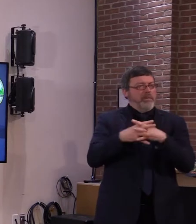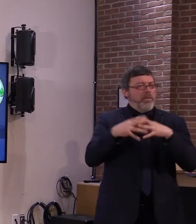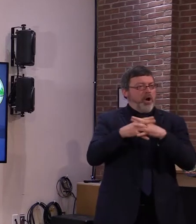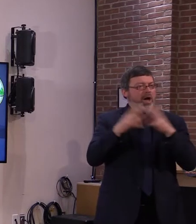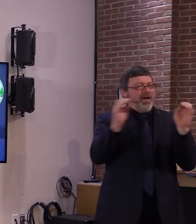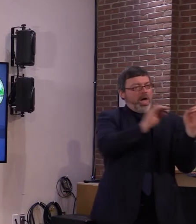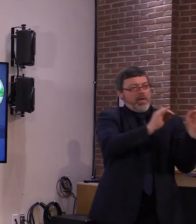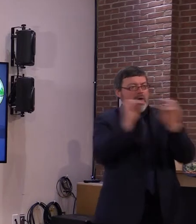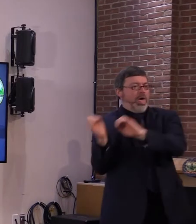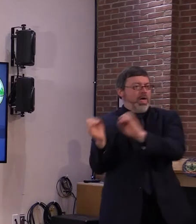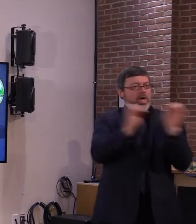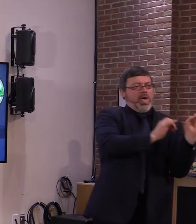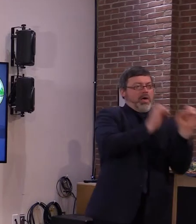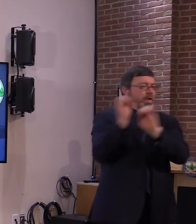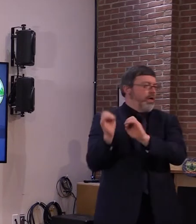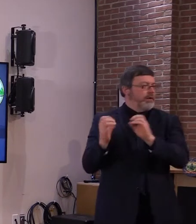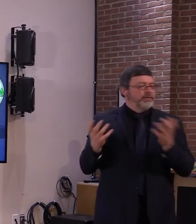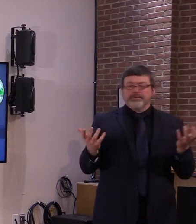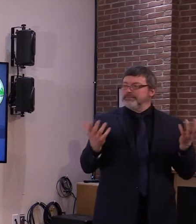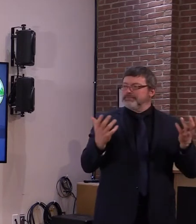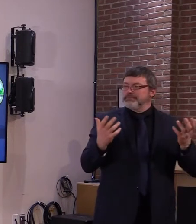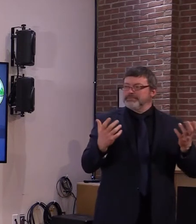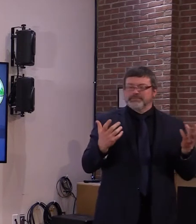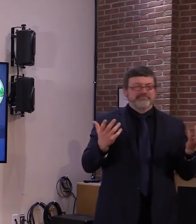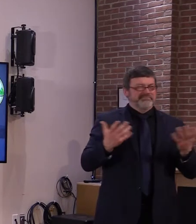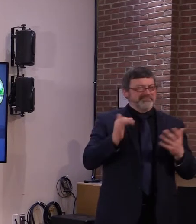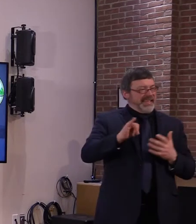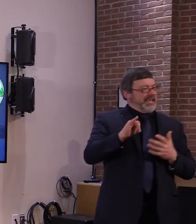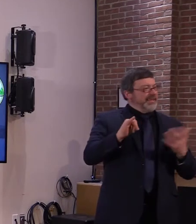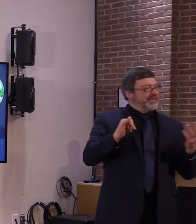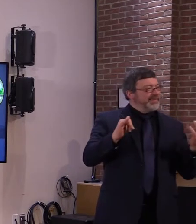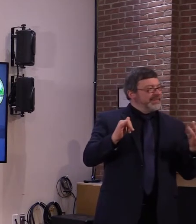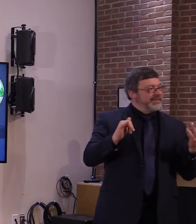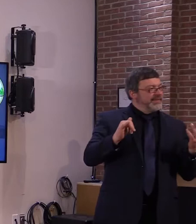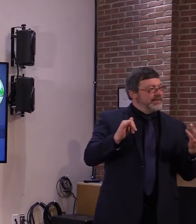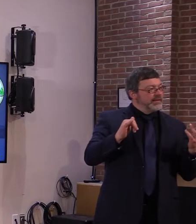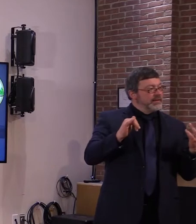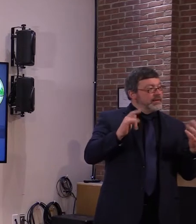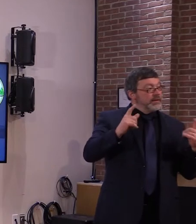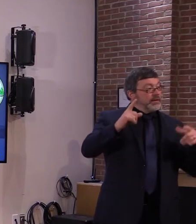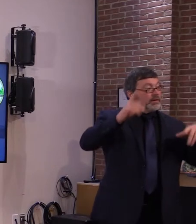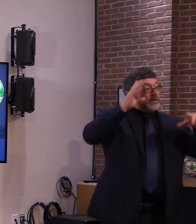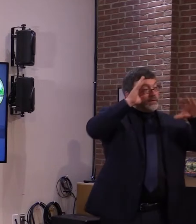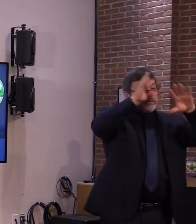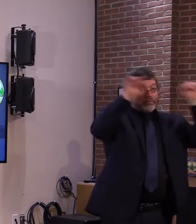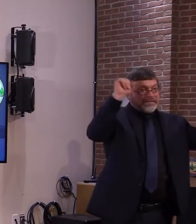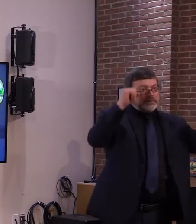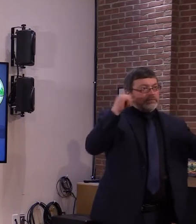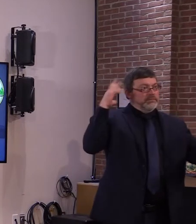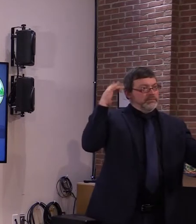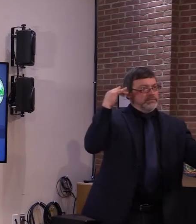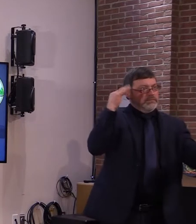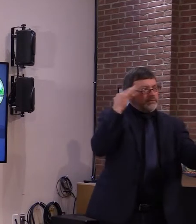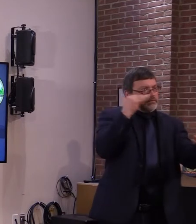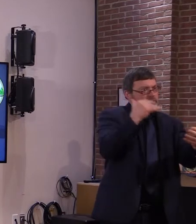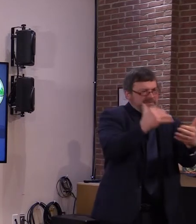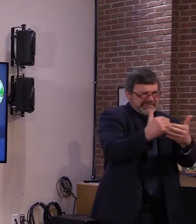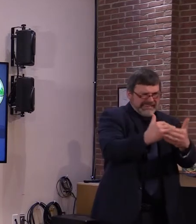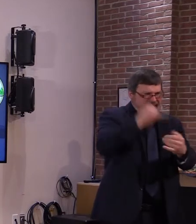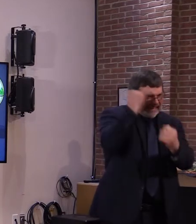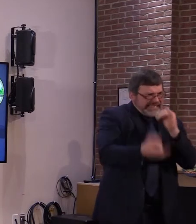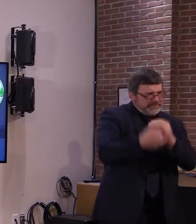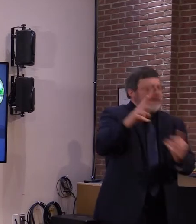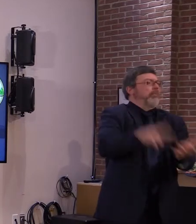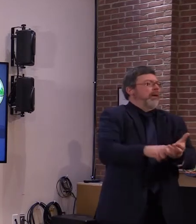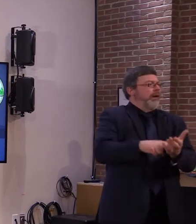bill uh to help out our unemployed um it cost them a week of uh unemployment benefits yeah